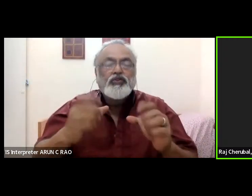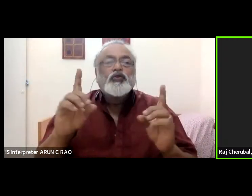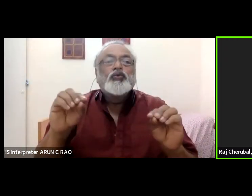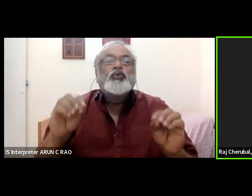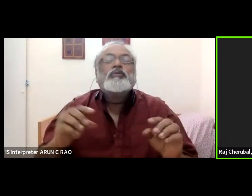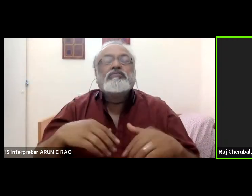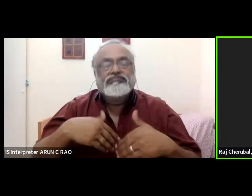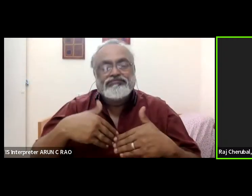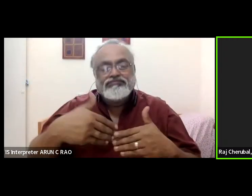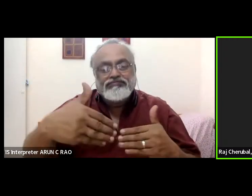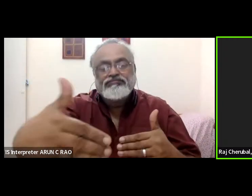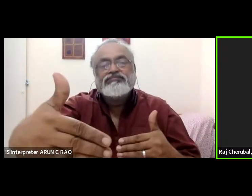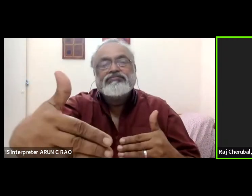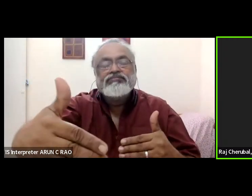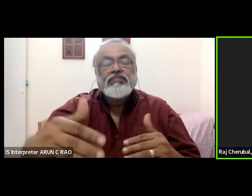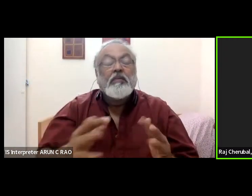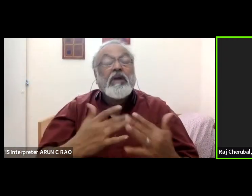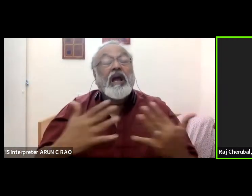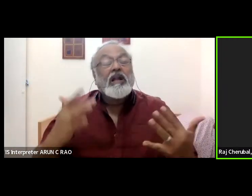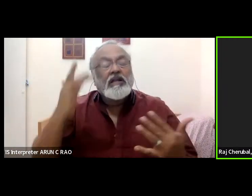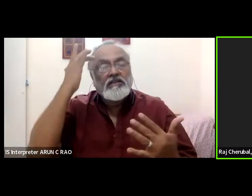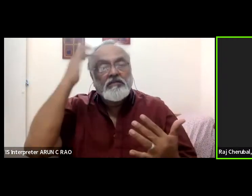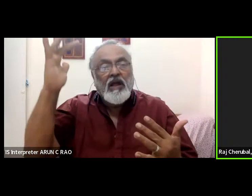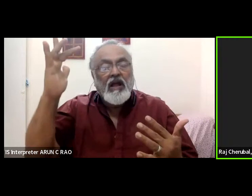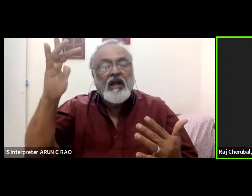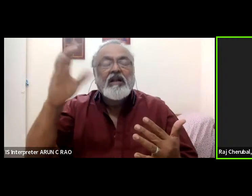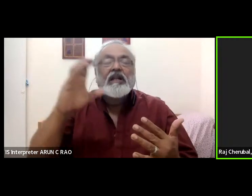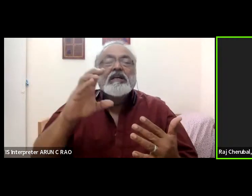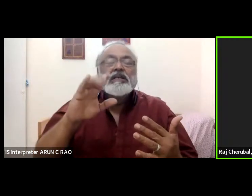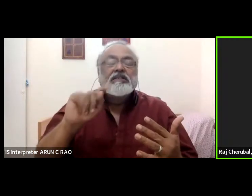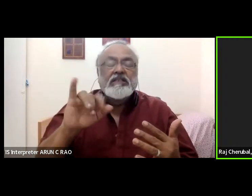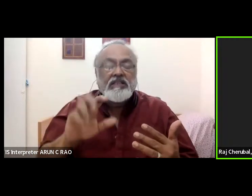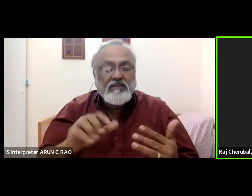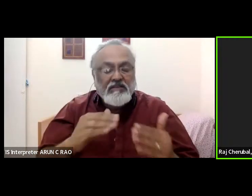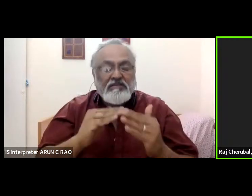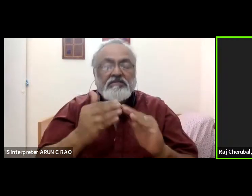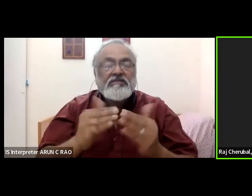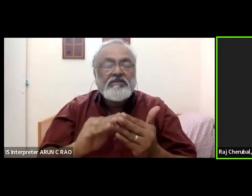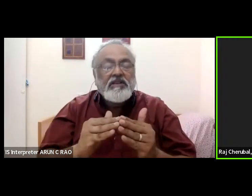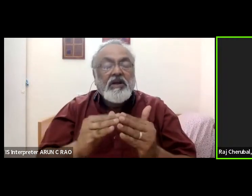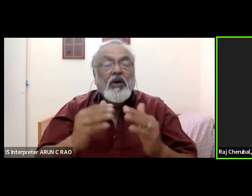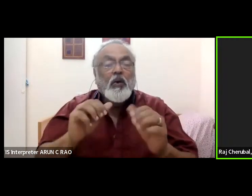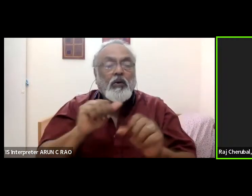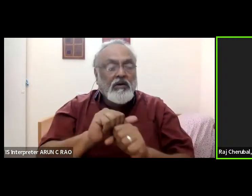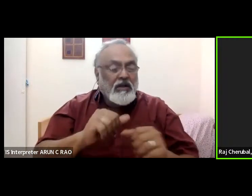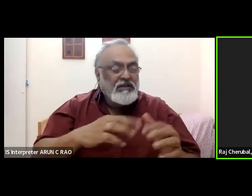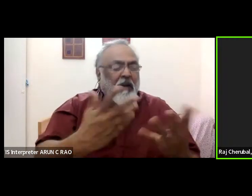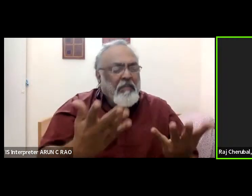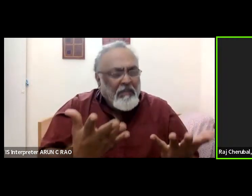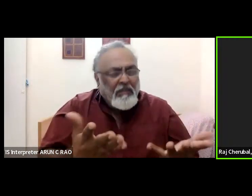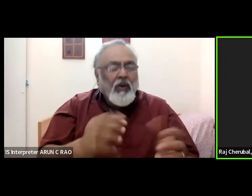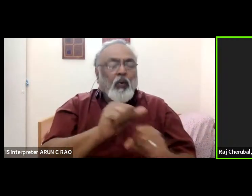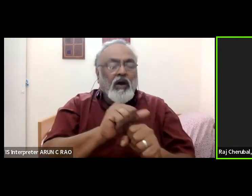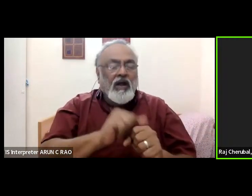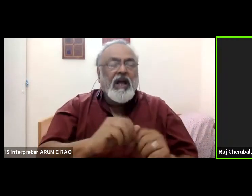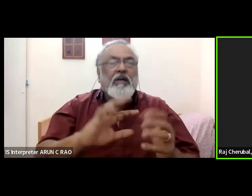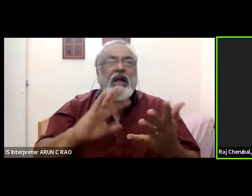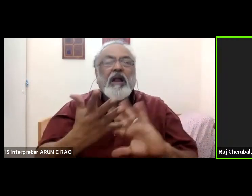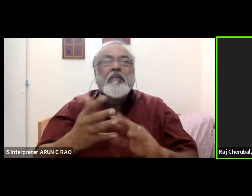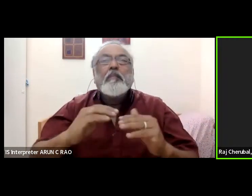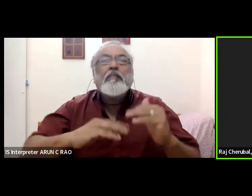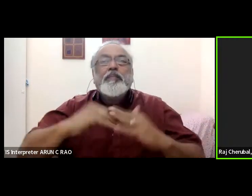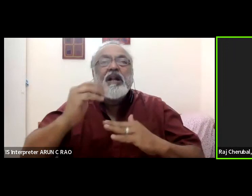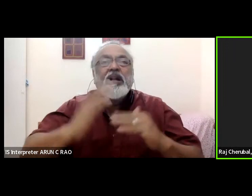cities, there's been a pedestrian plaza or better footpath or something that says, can we build infrastructure that